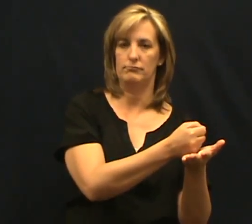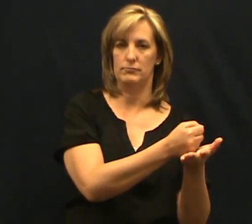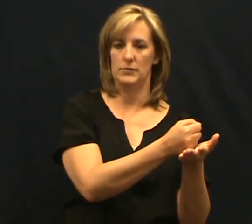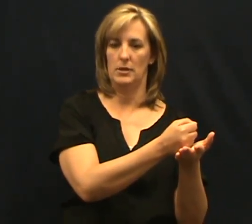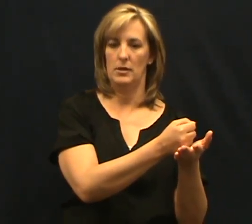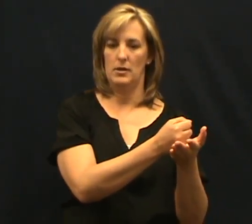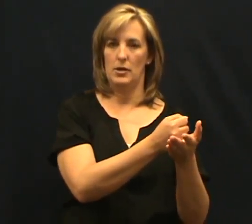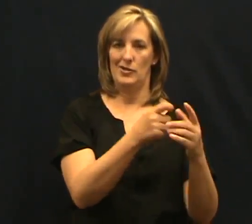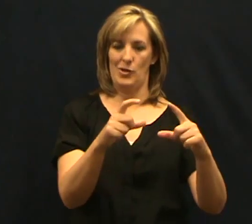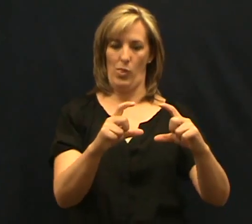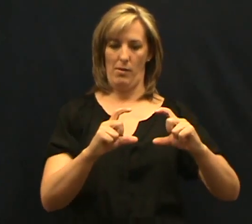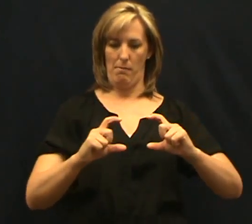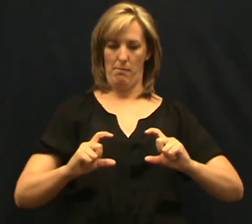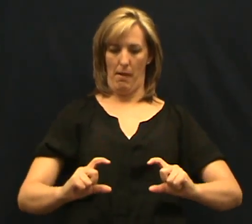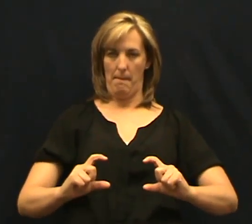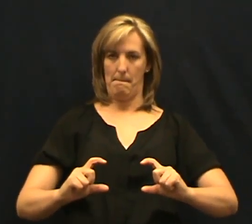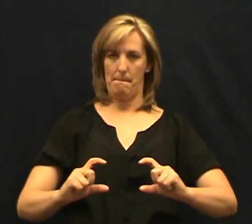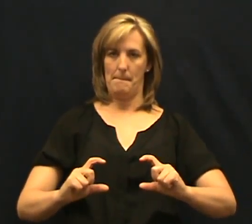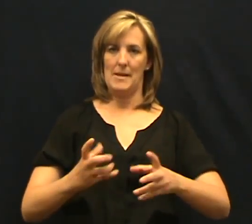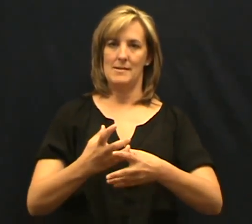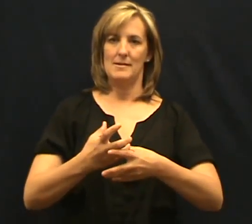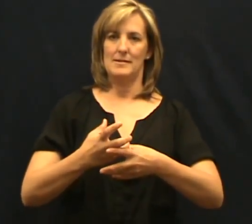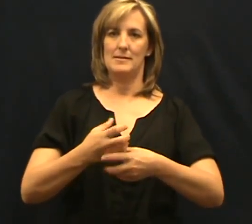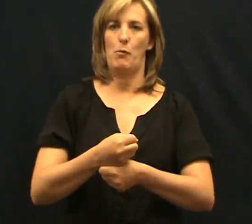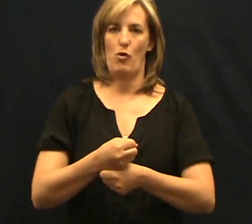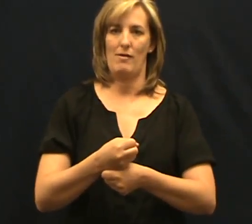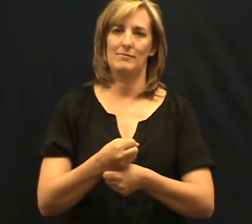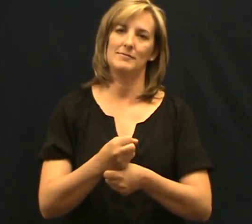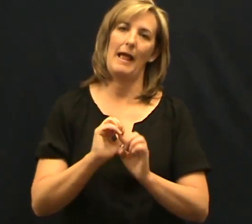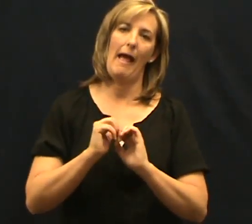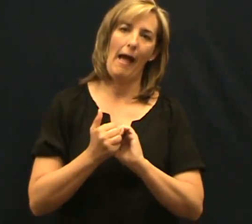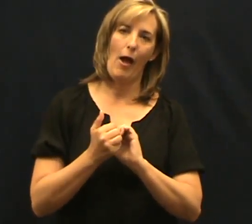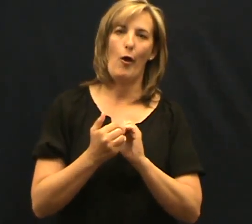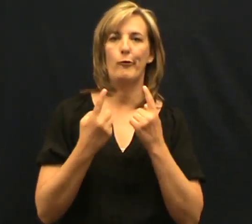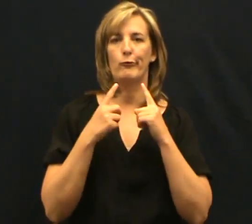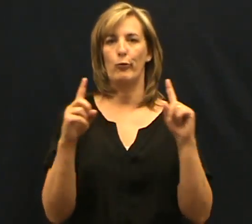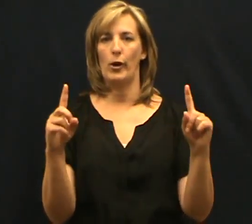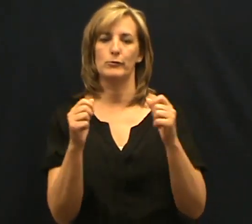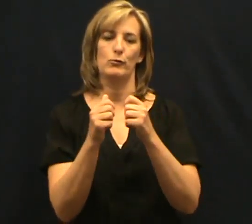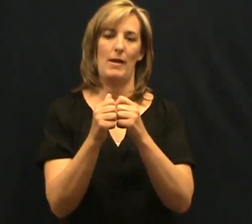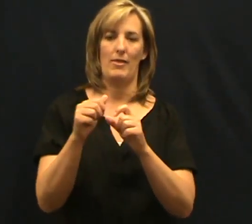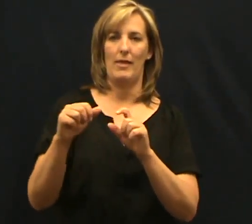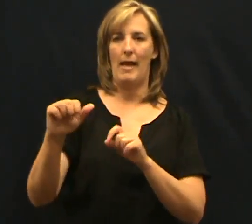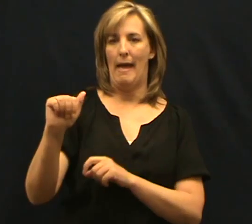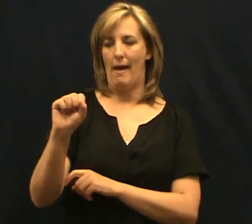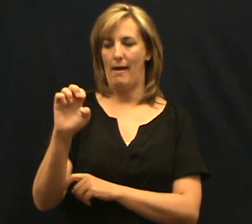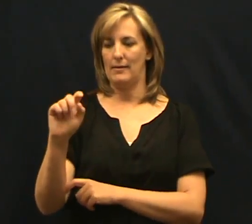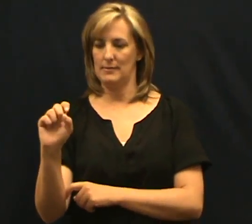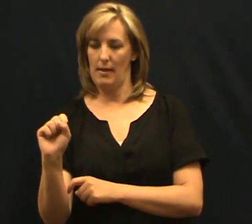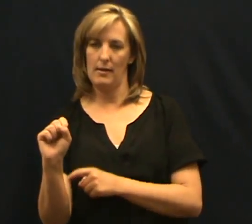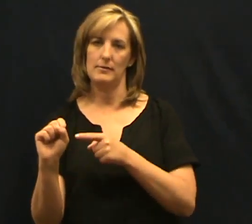box, is kind of a summary of how that might work with assets and related expenses, and